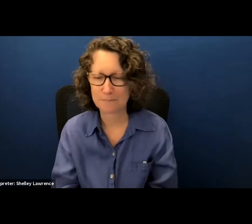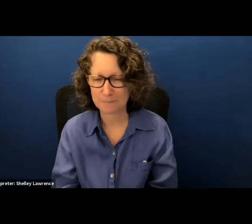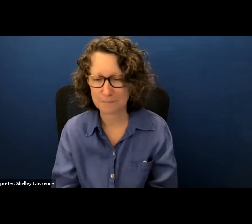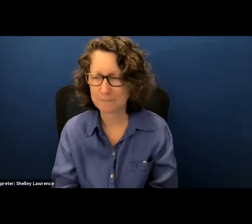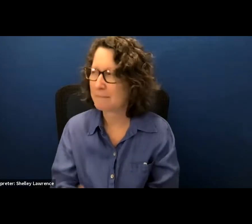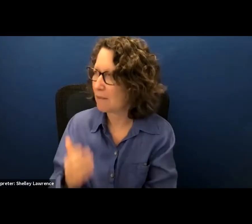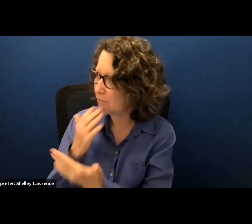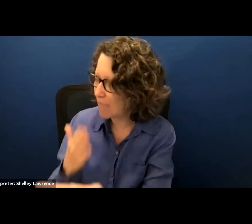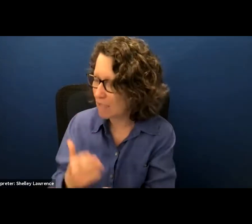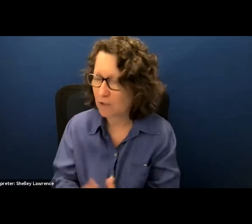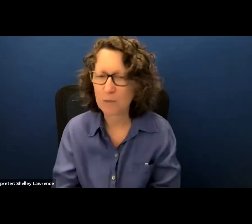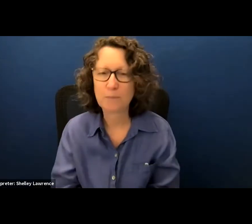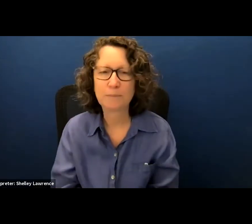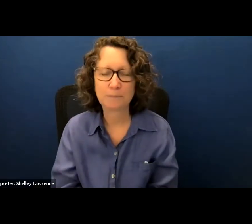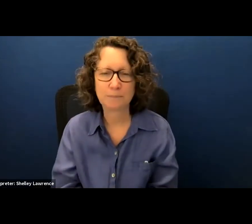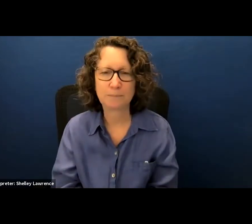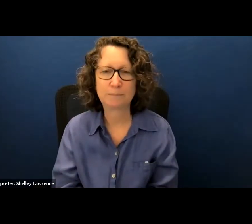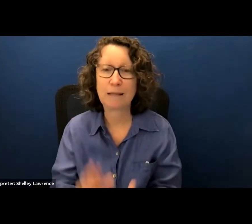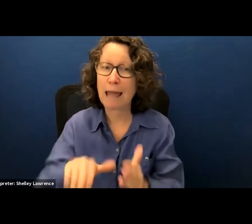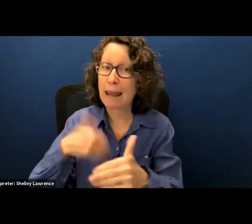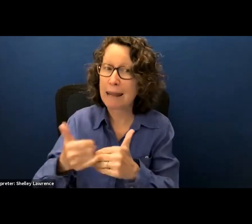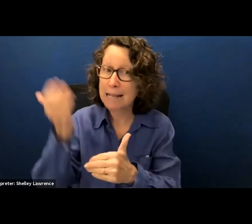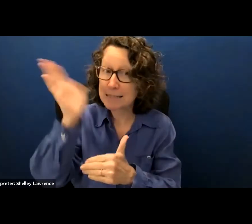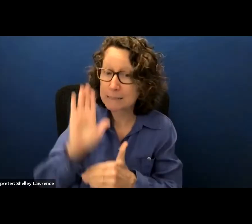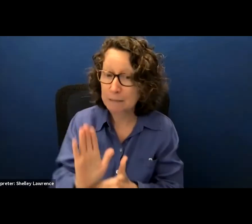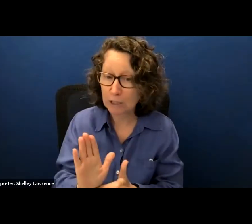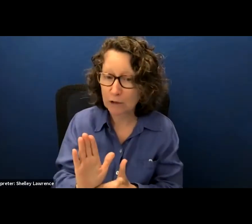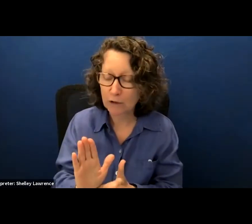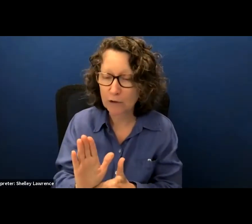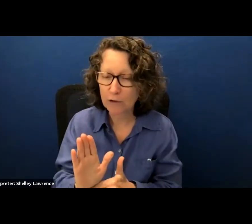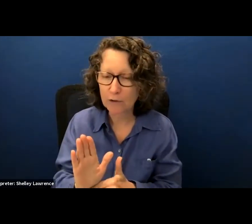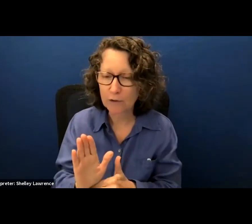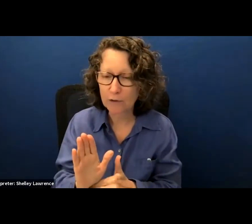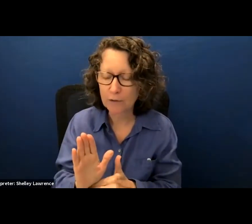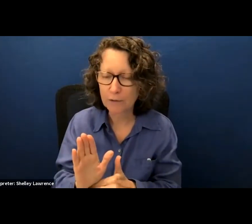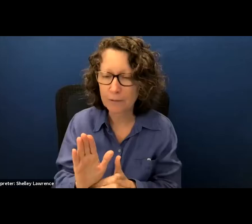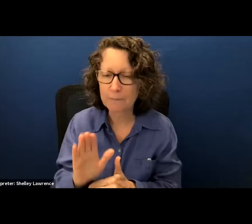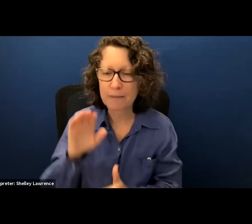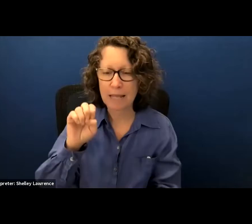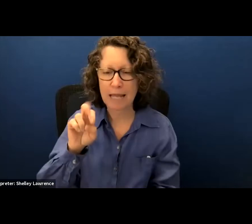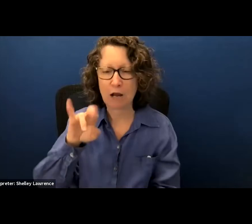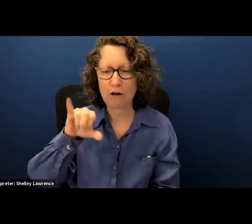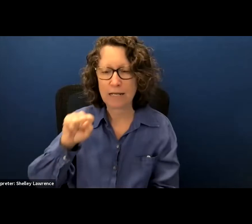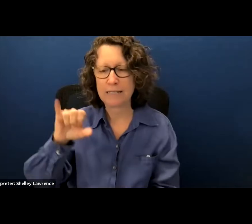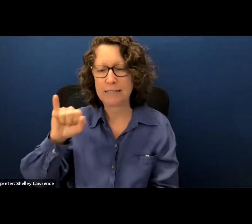Thank you. Next speaker is Eris Ivanova.